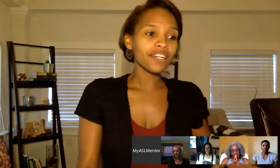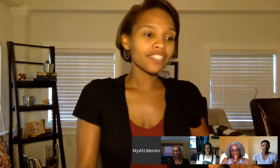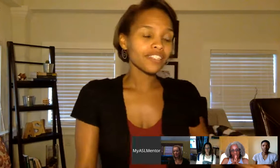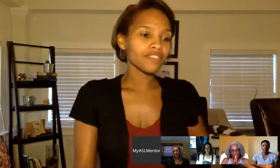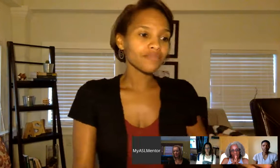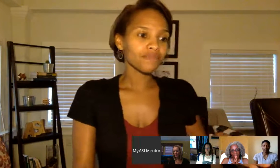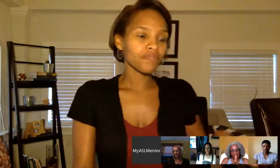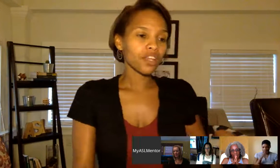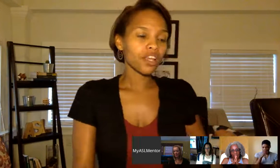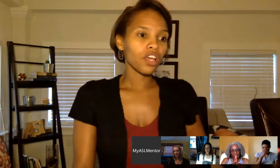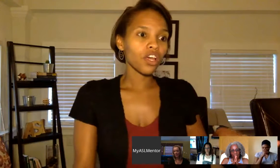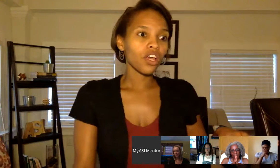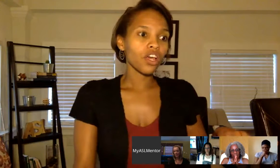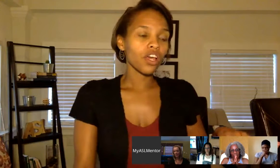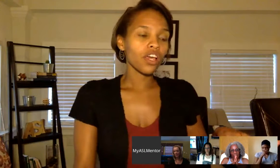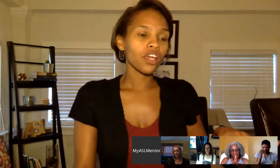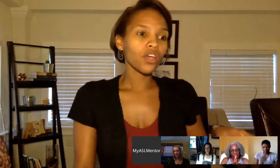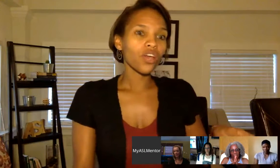But